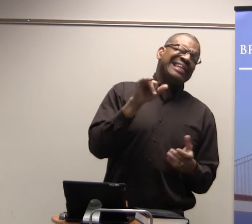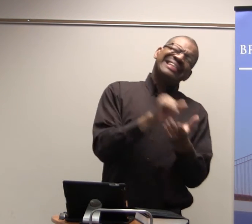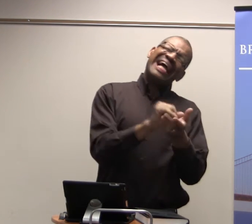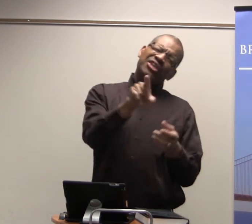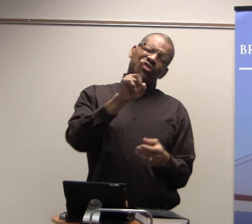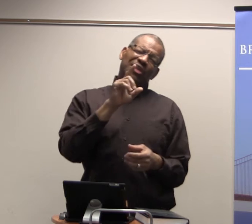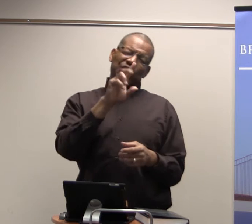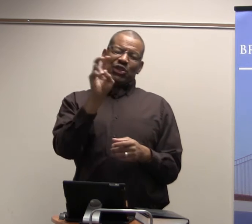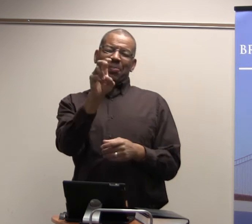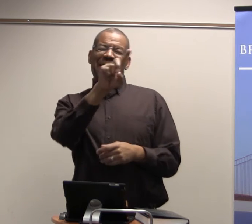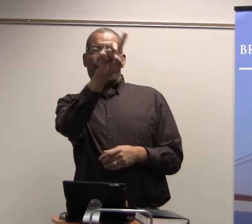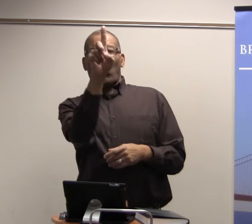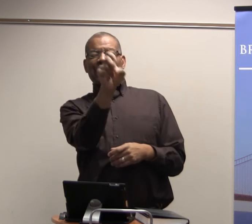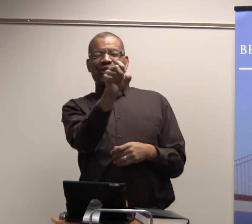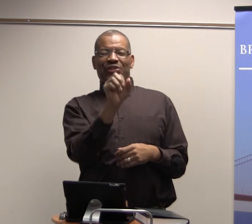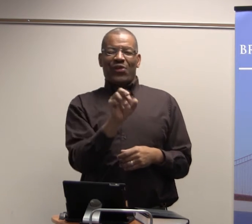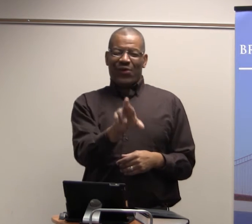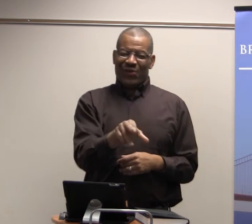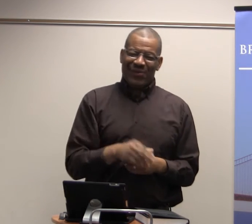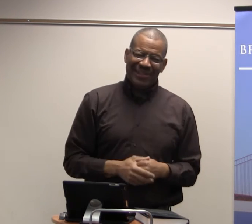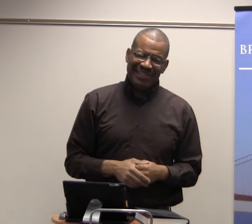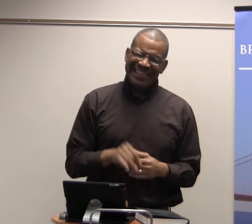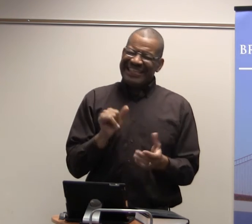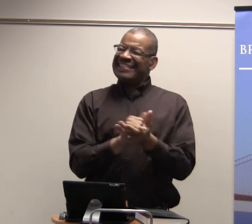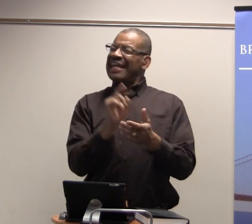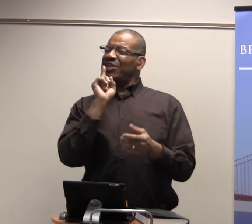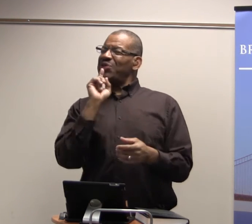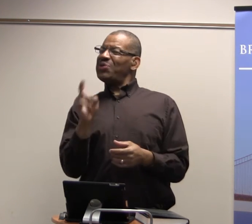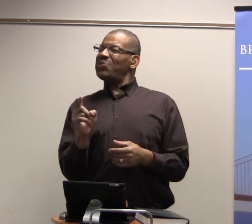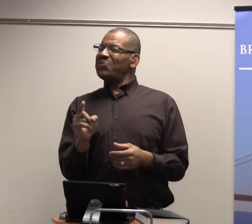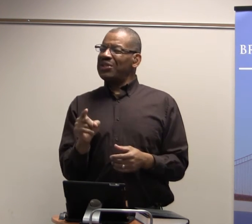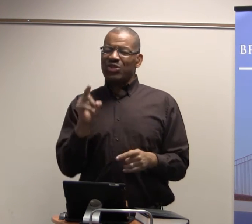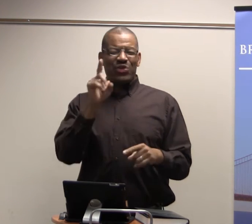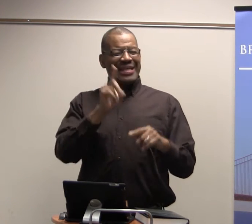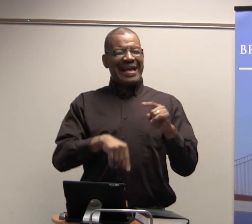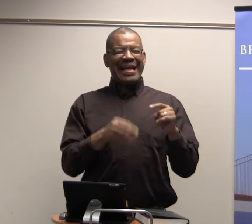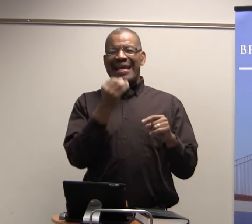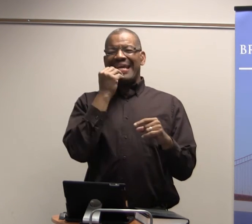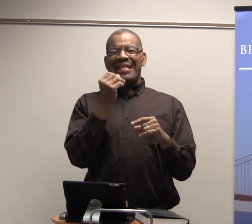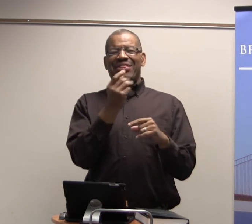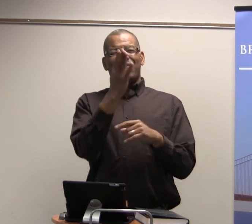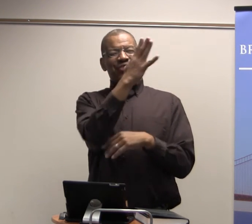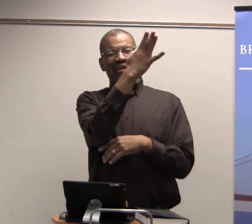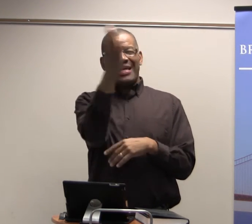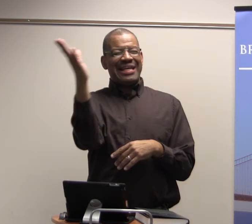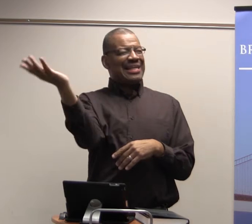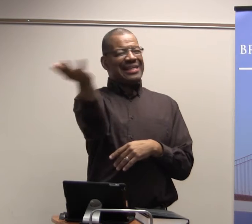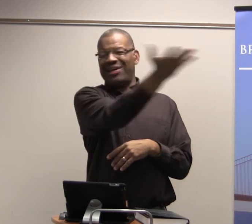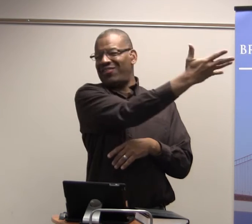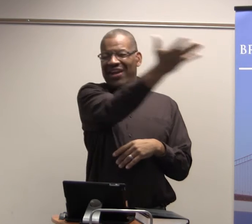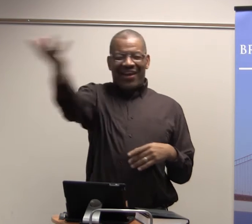Is that the serpent questioned to her? Is that true that you cannot eat the tree over here?